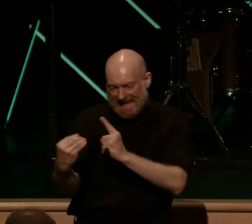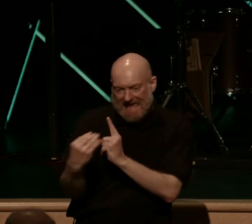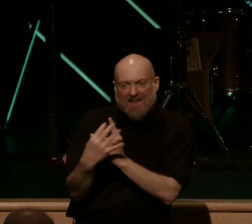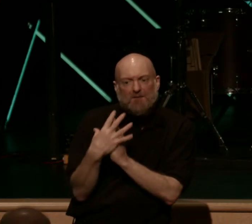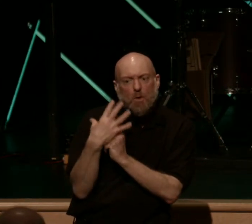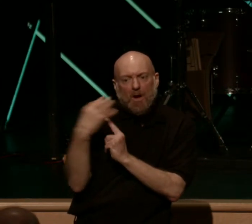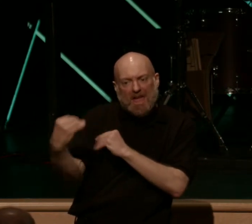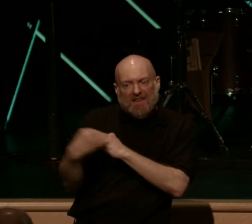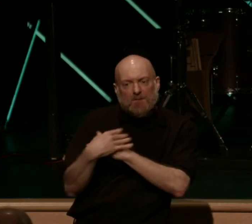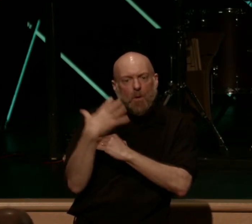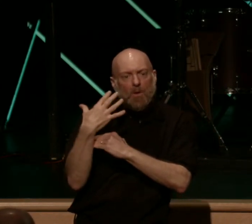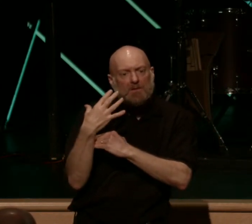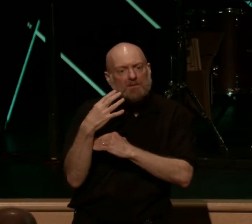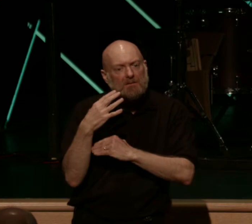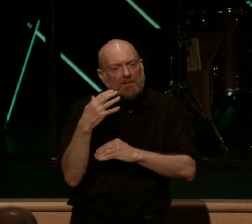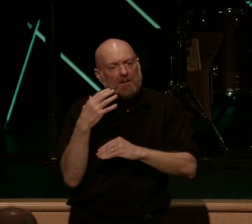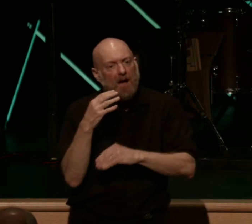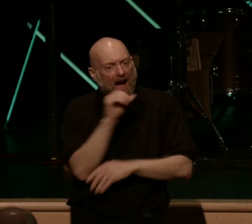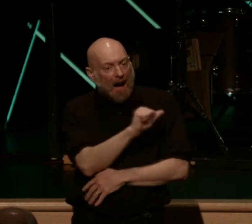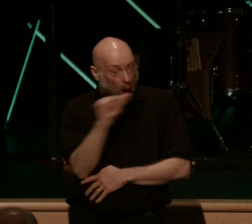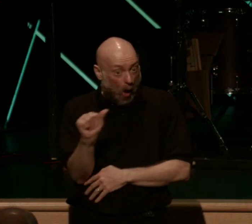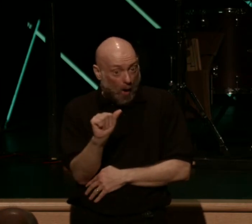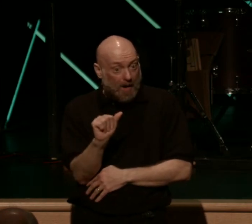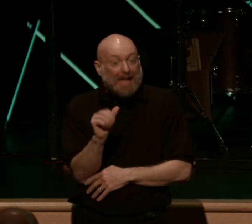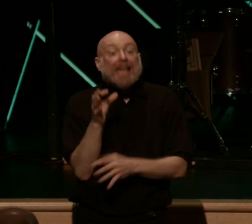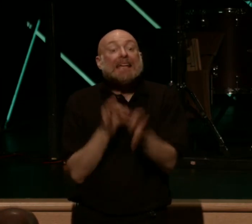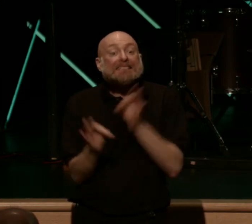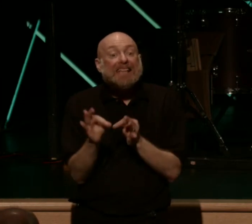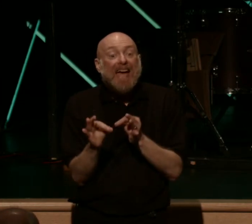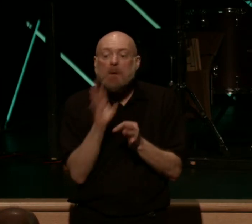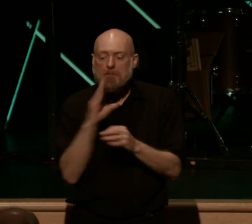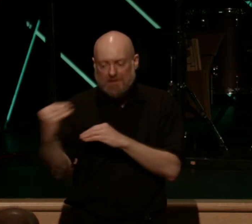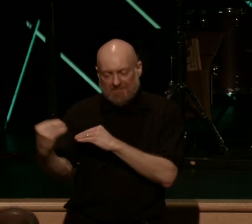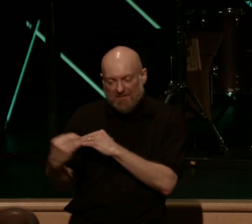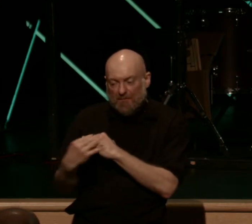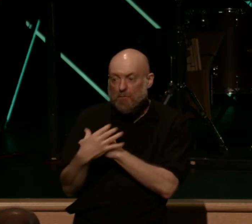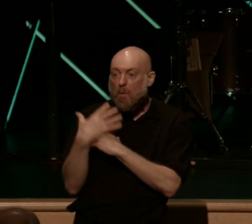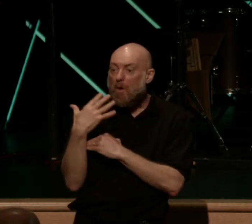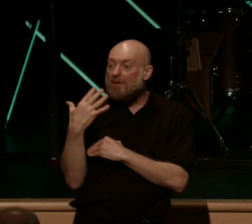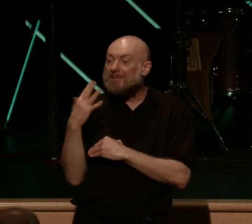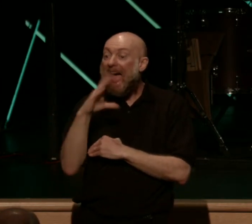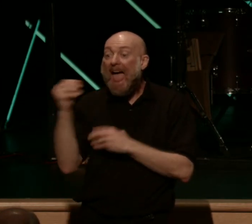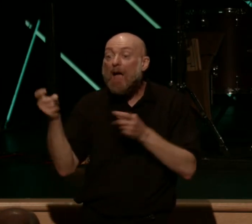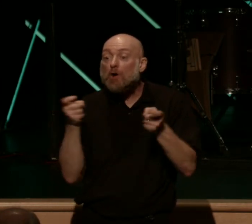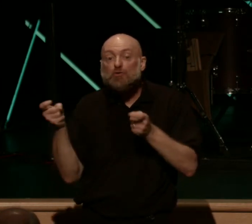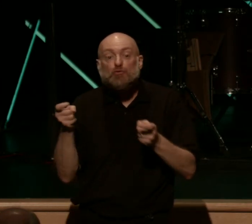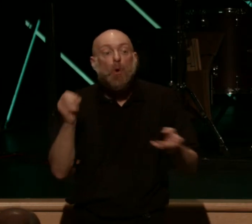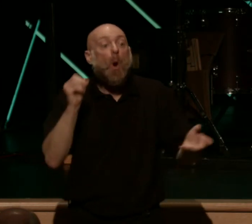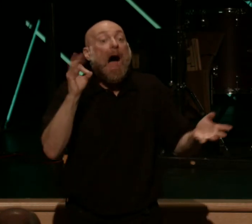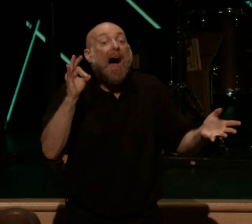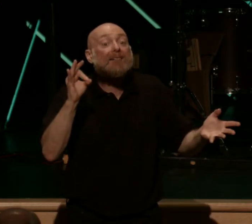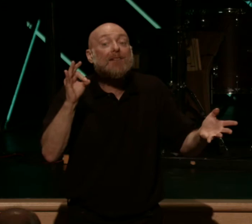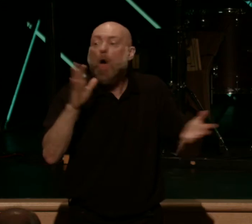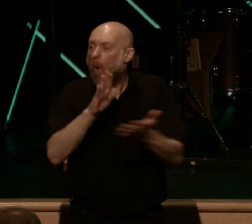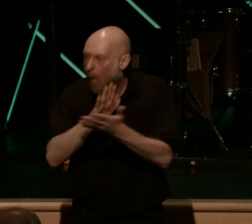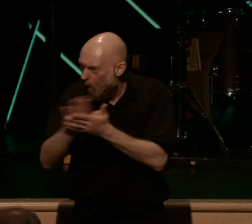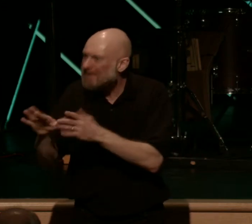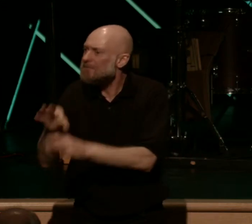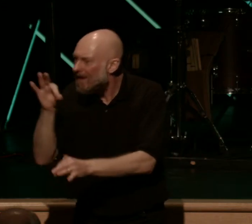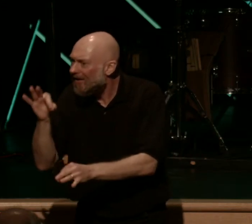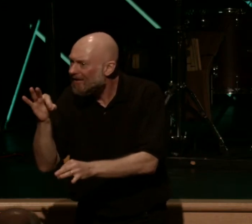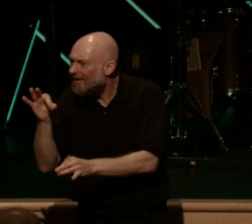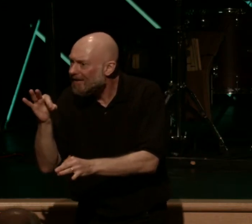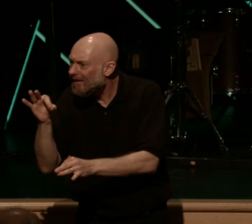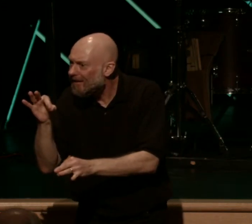and control of alcohol. Instead, be under the influence and the control of the Holy Spirit.